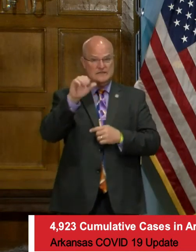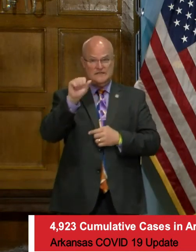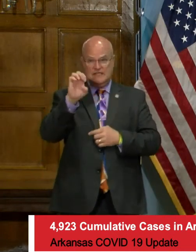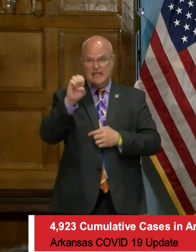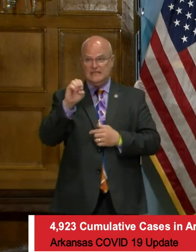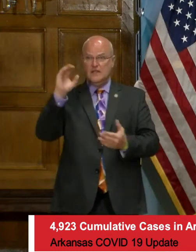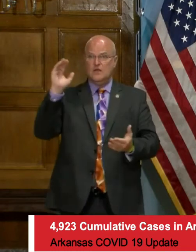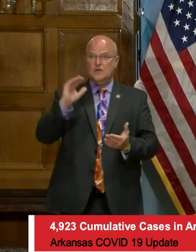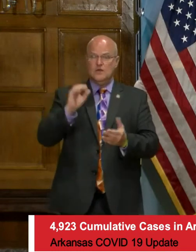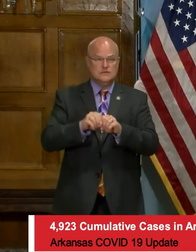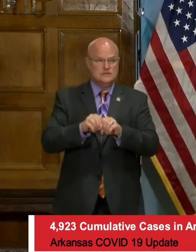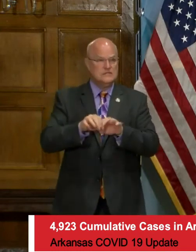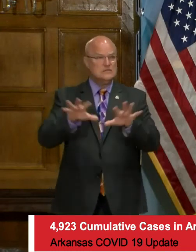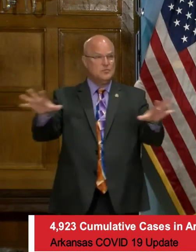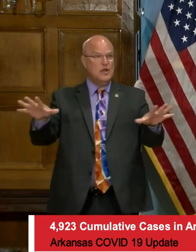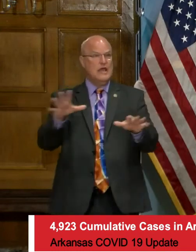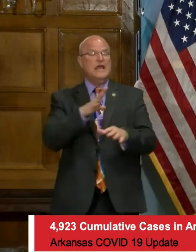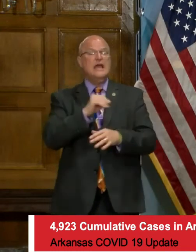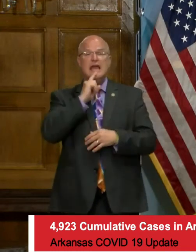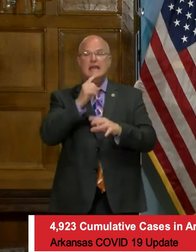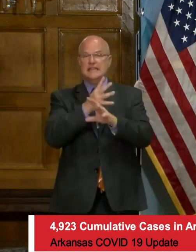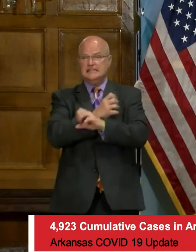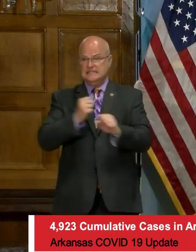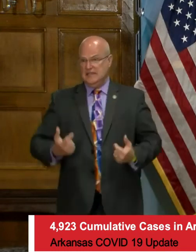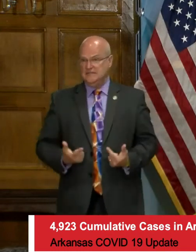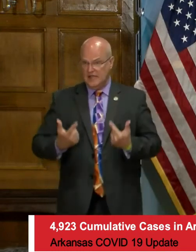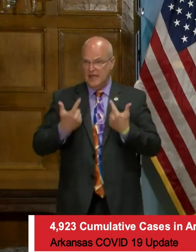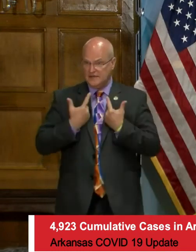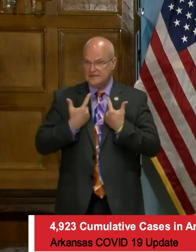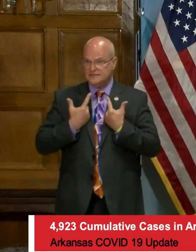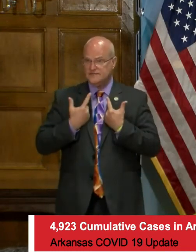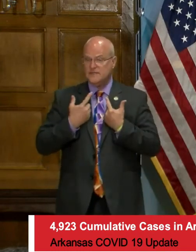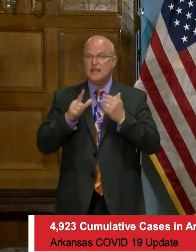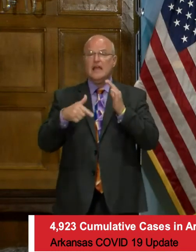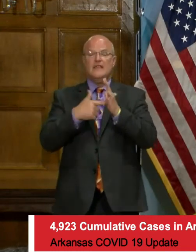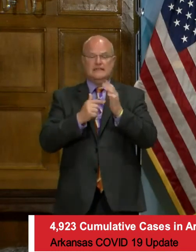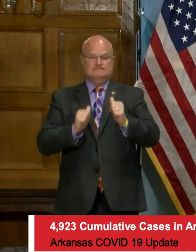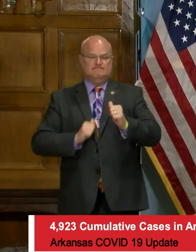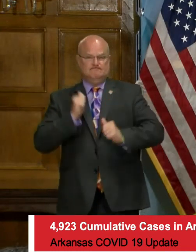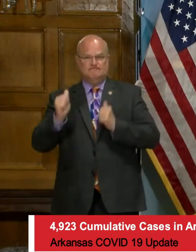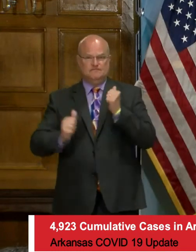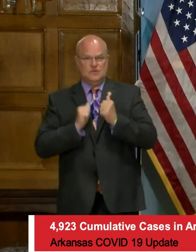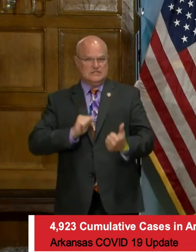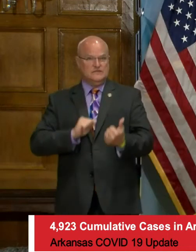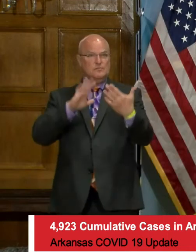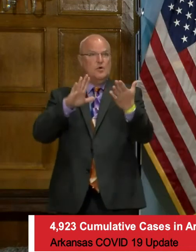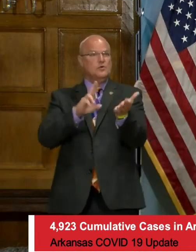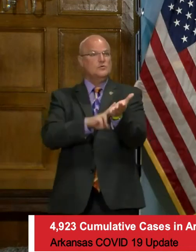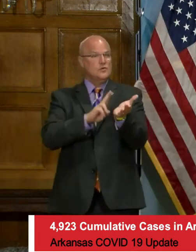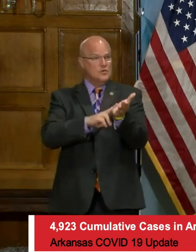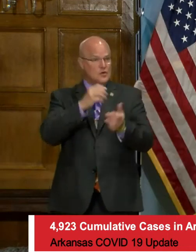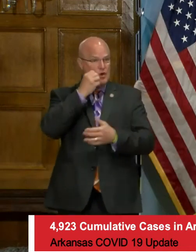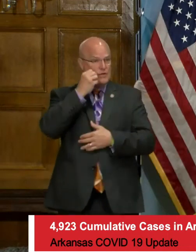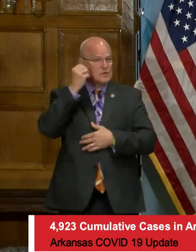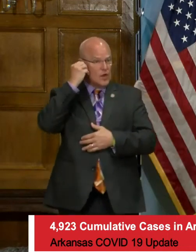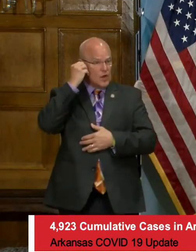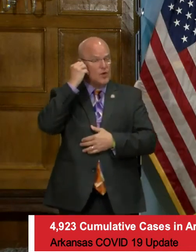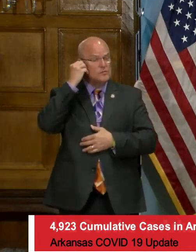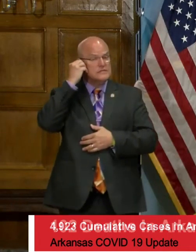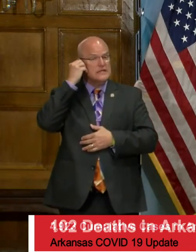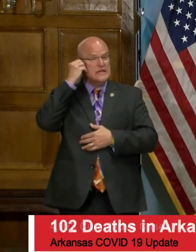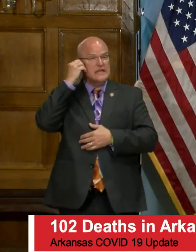that reduces the spread and it saves lives. This aggressive approach in the nursing homes